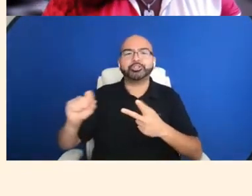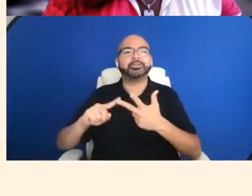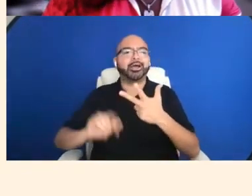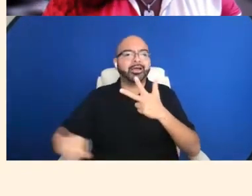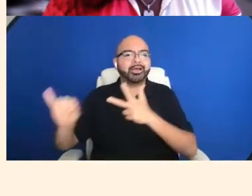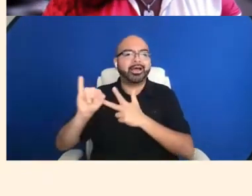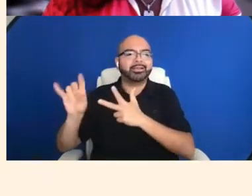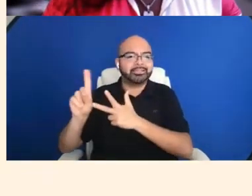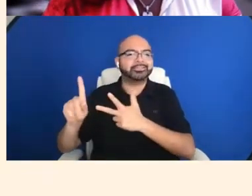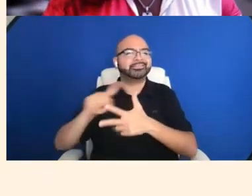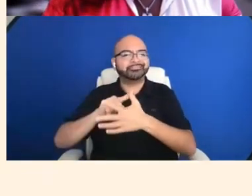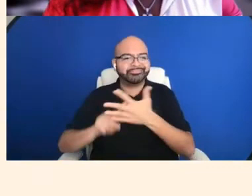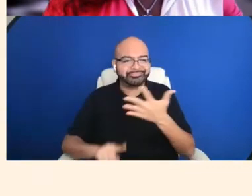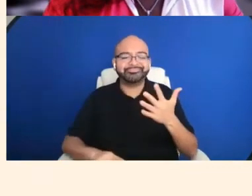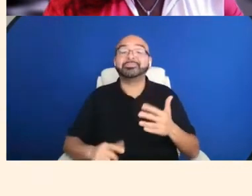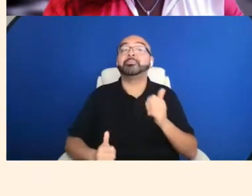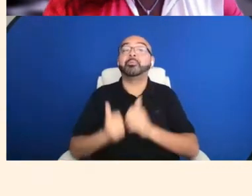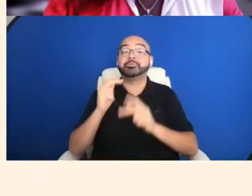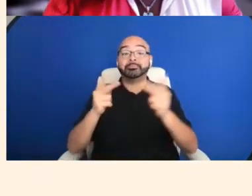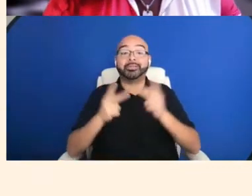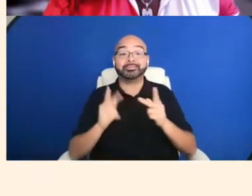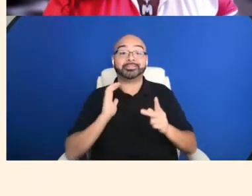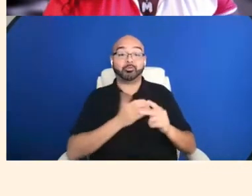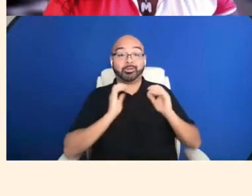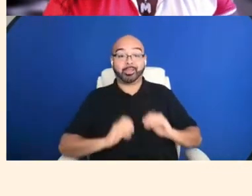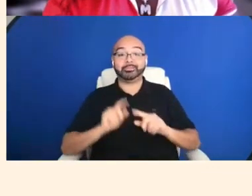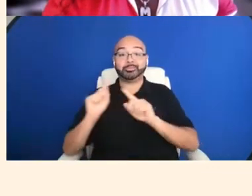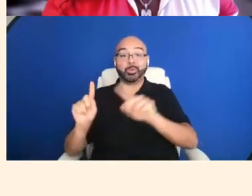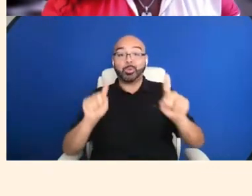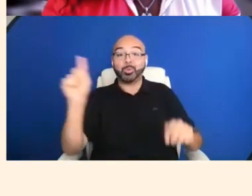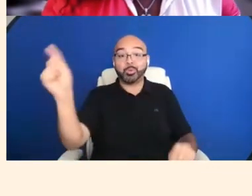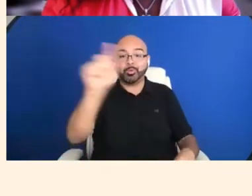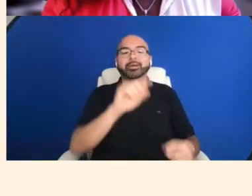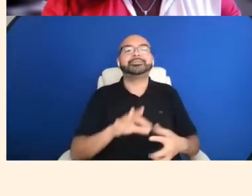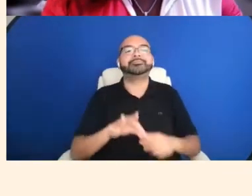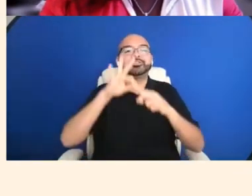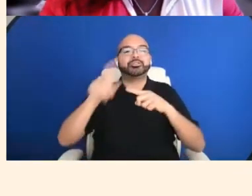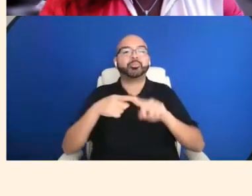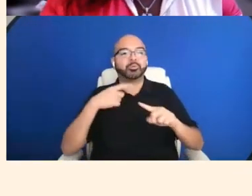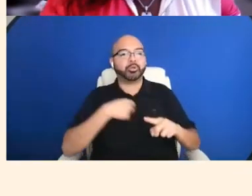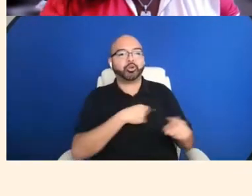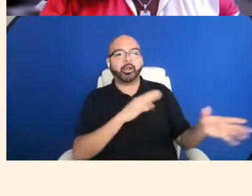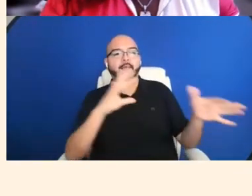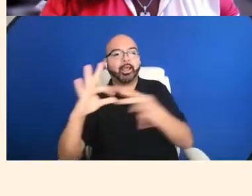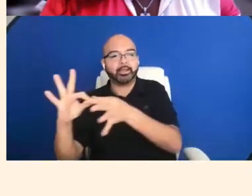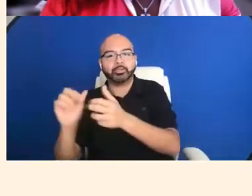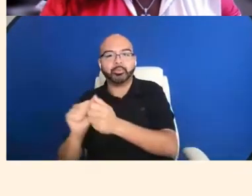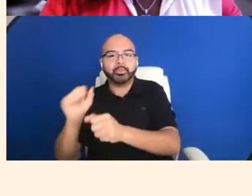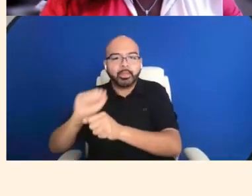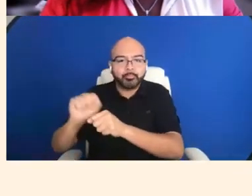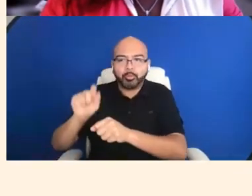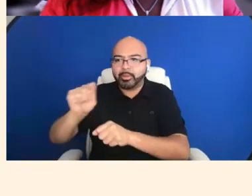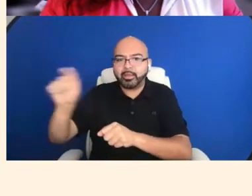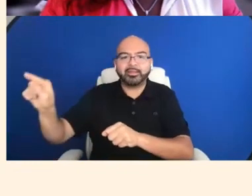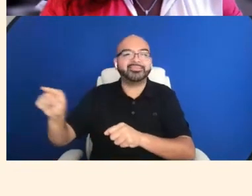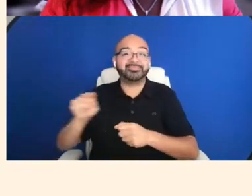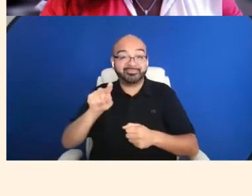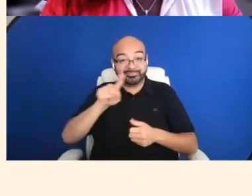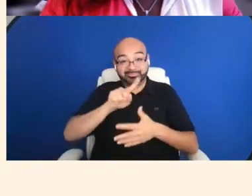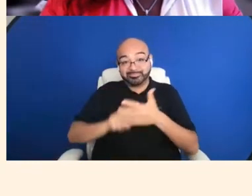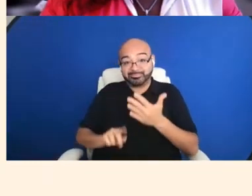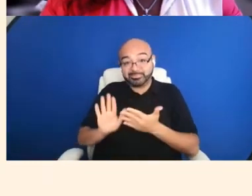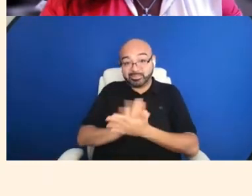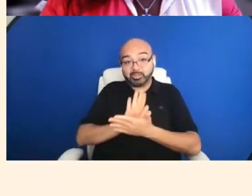of the places that our clients go to, especially when we are connecting them with employment, these are just some of the basic needs